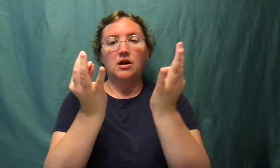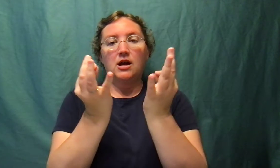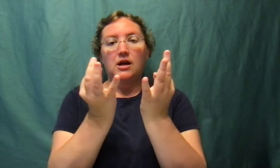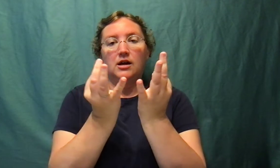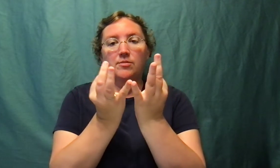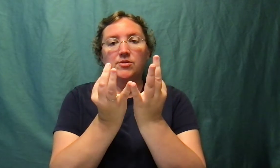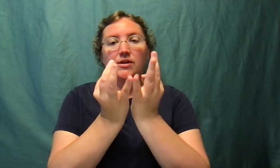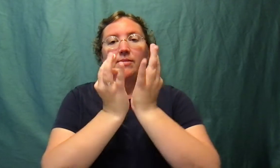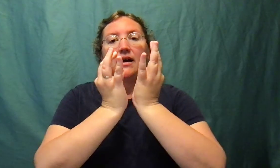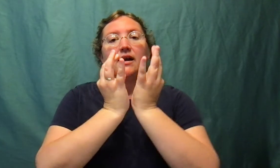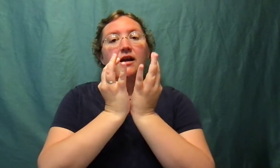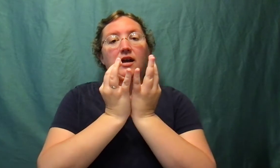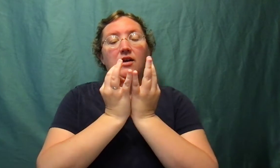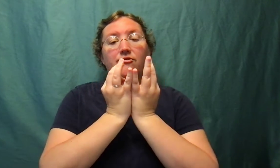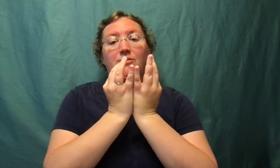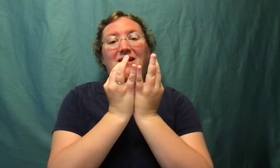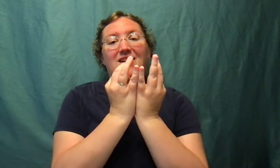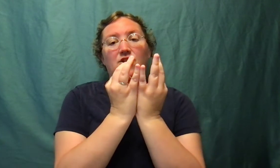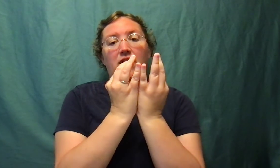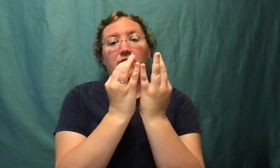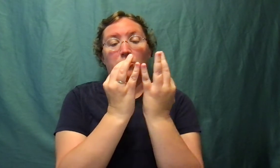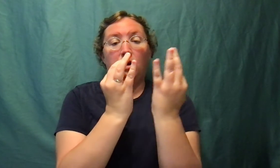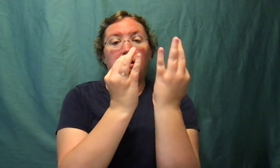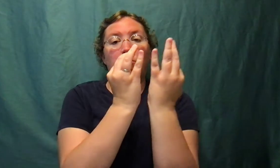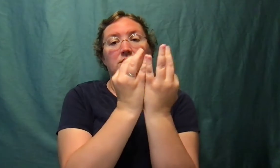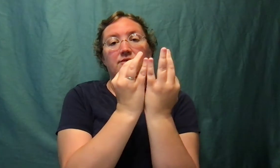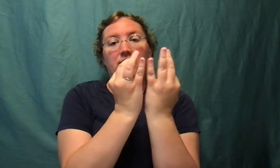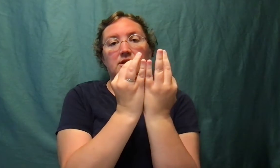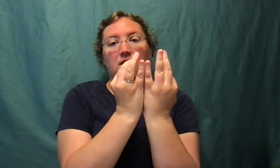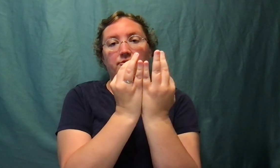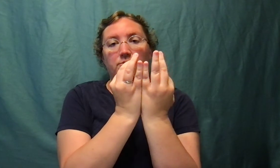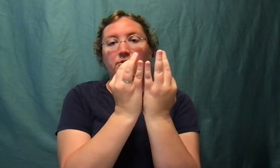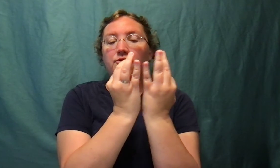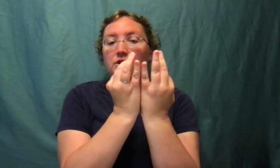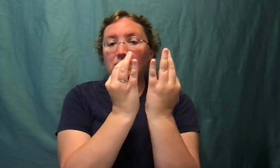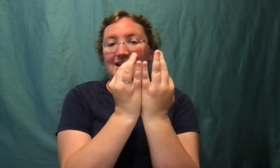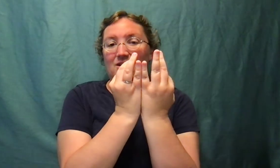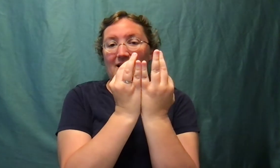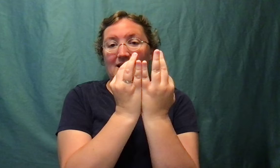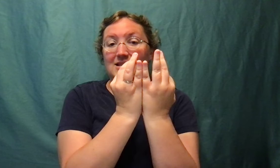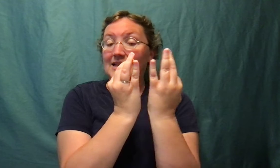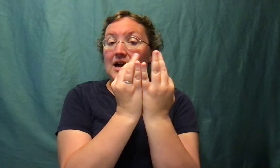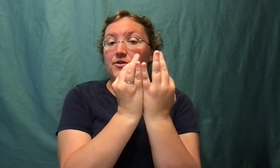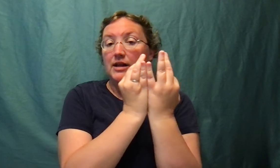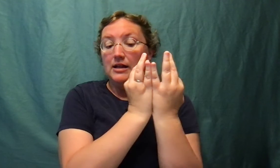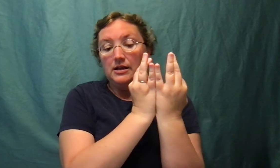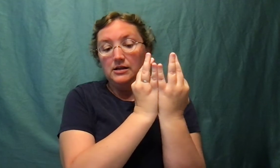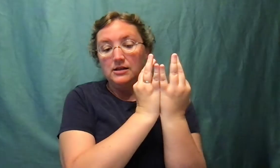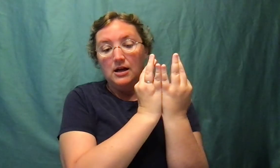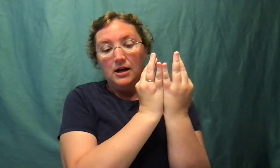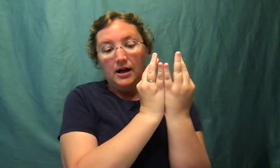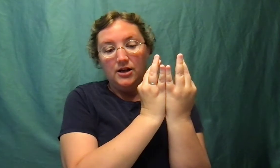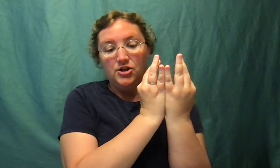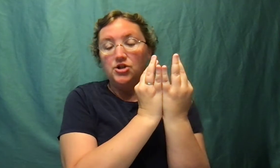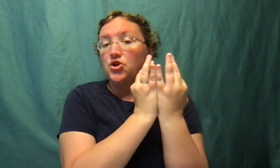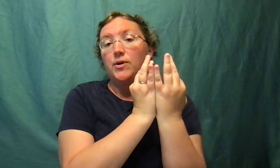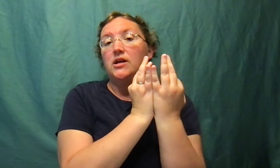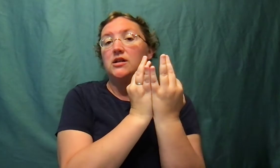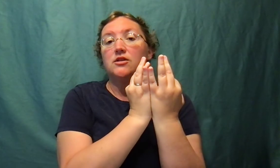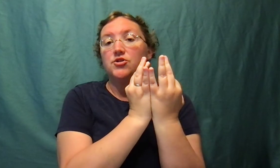and it comes around the back. If, depending on how your body works, if it's comfortable for you to get your hands together like this, as she's showing in the